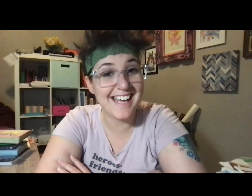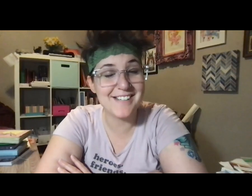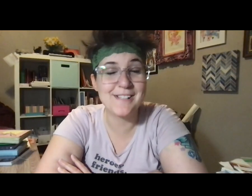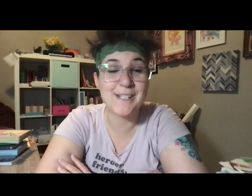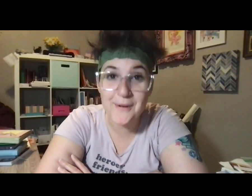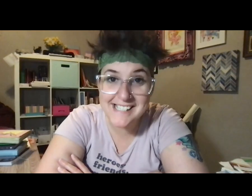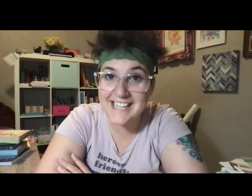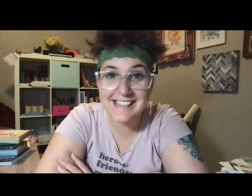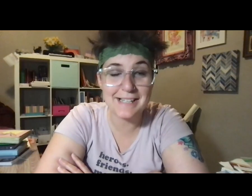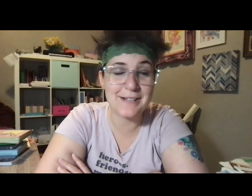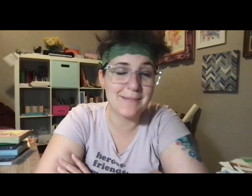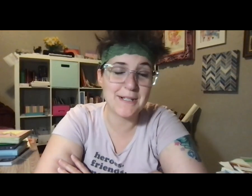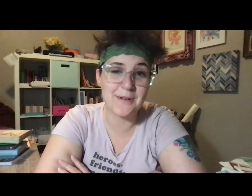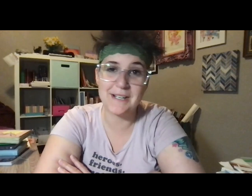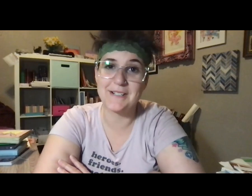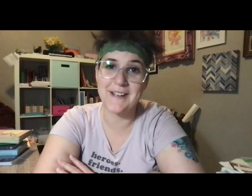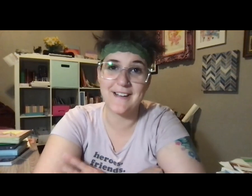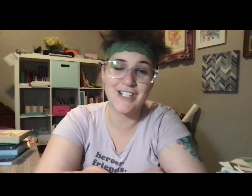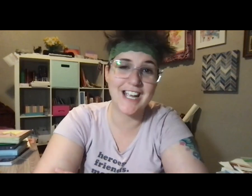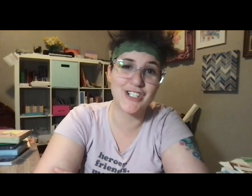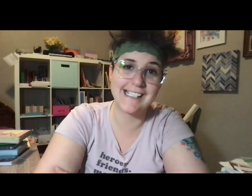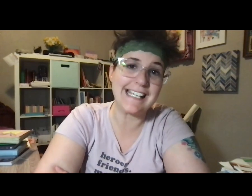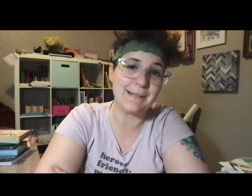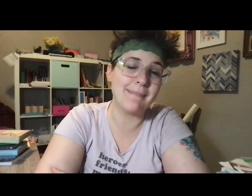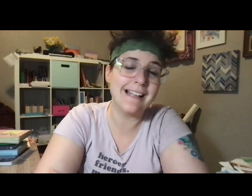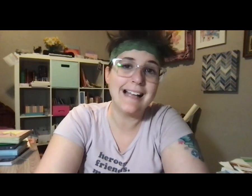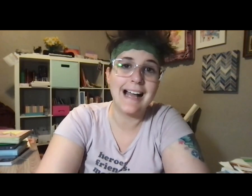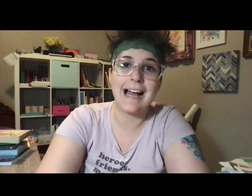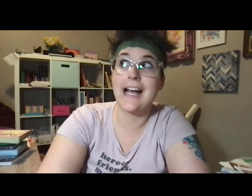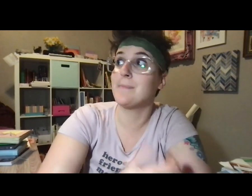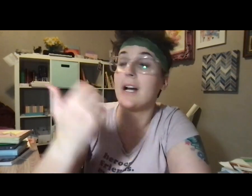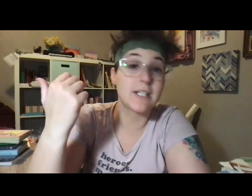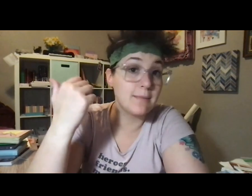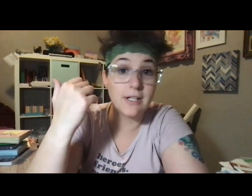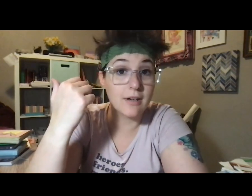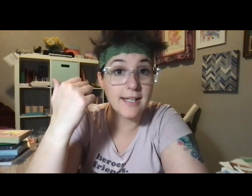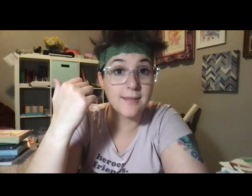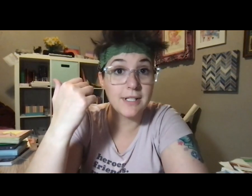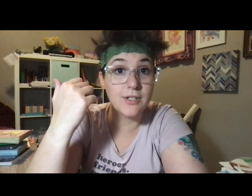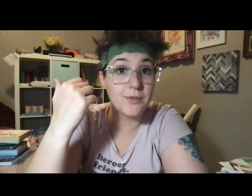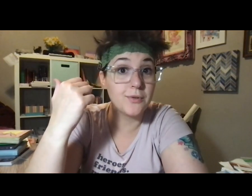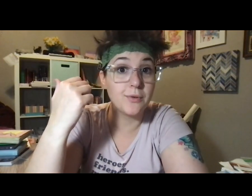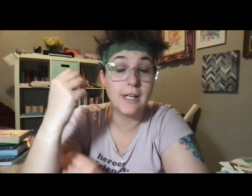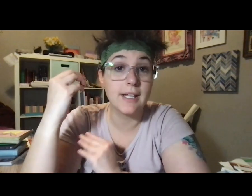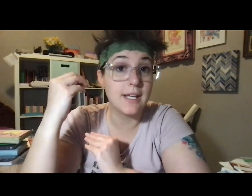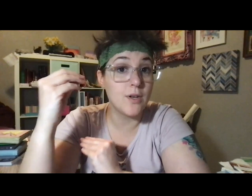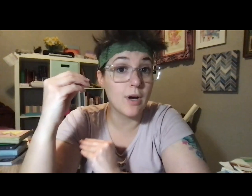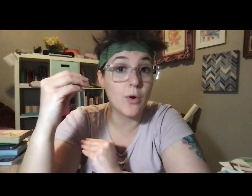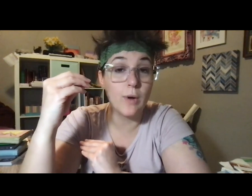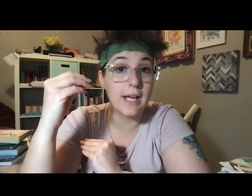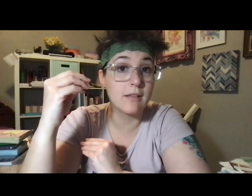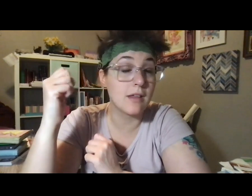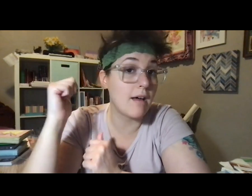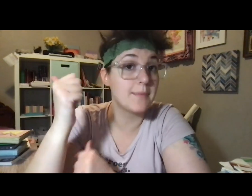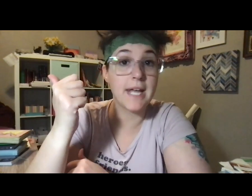Hey Chad, I'm so excited that you're going to be joining our deaf education team. Our team leader asked me to give you